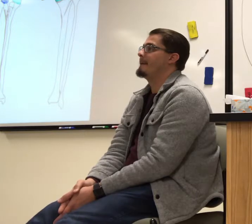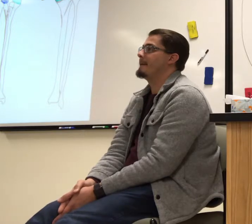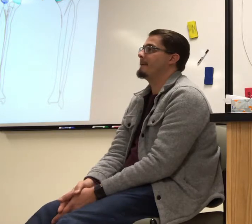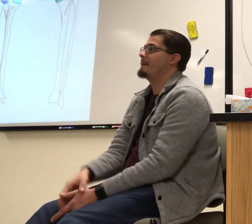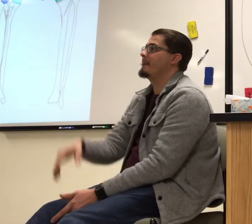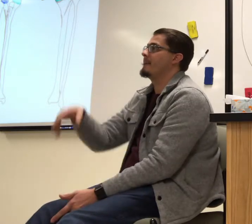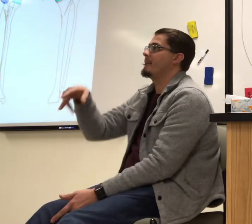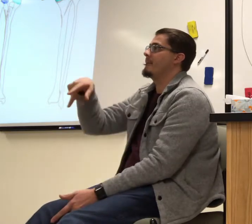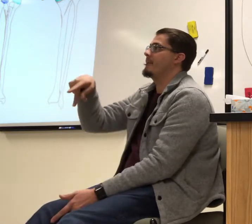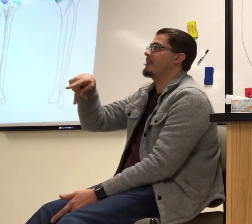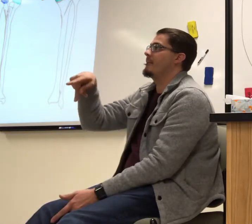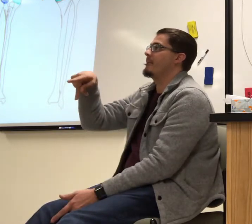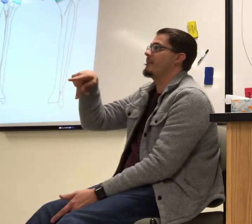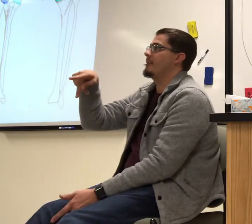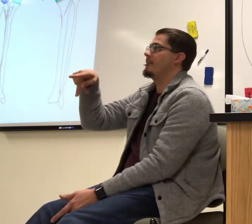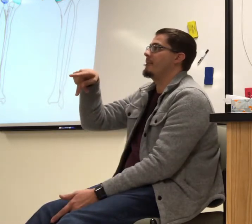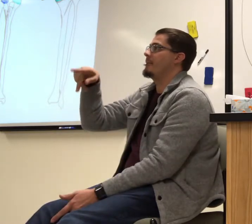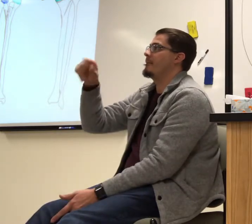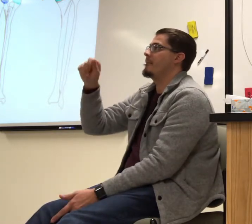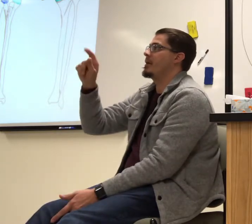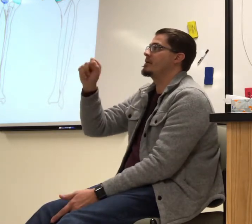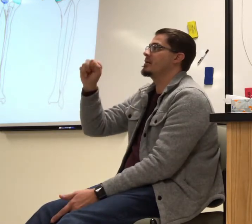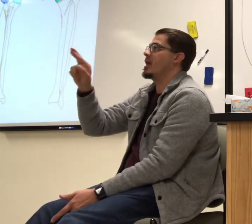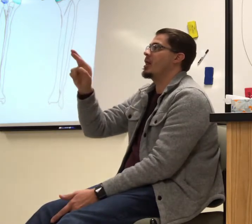Patellar ligament